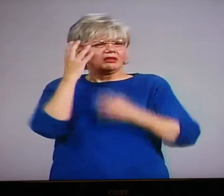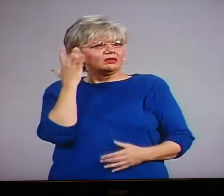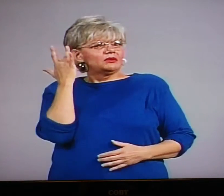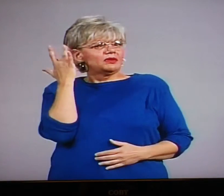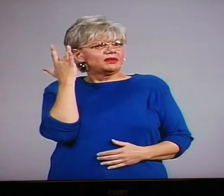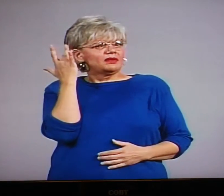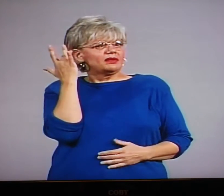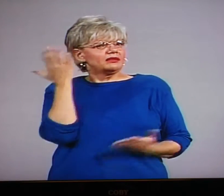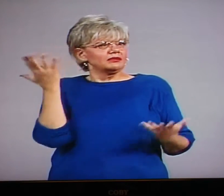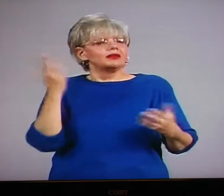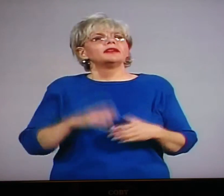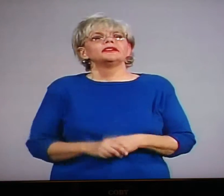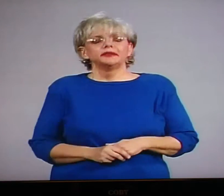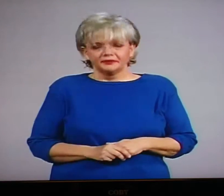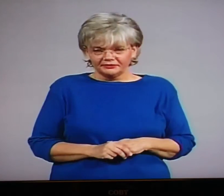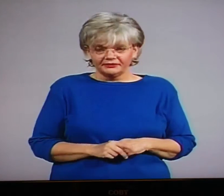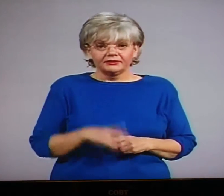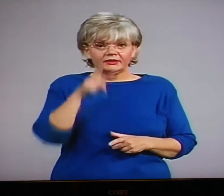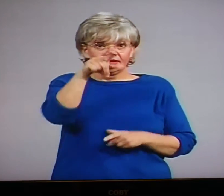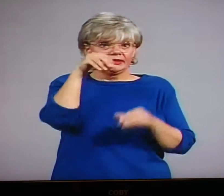People sometimes get dizzy, and you might wonder why.